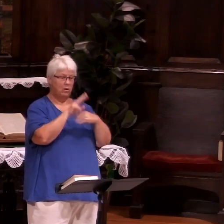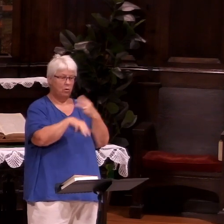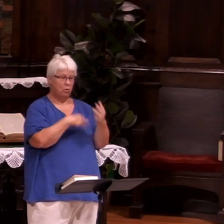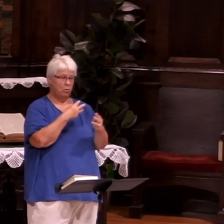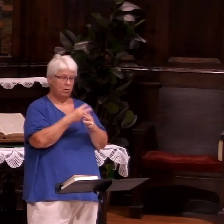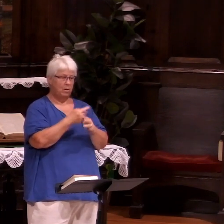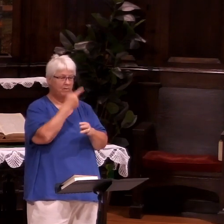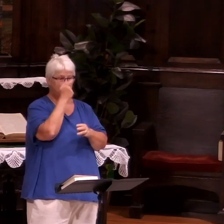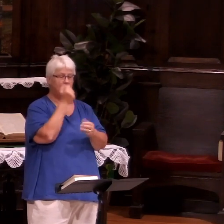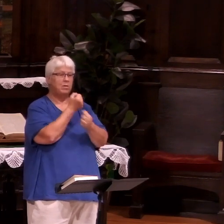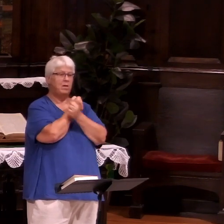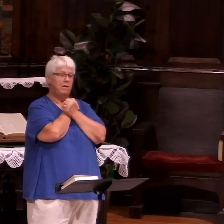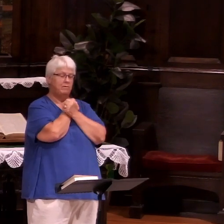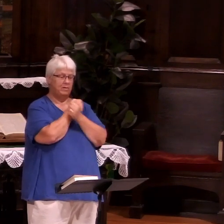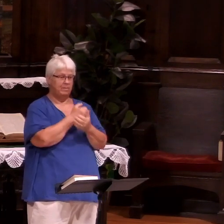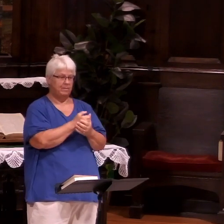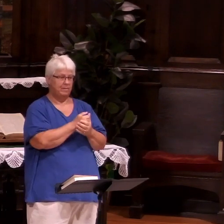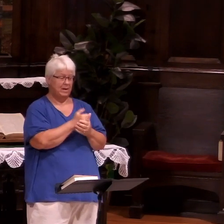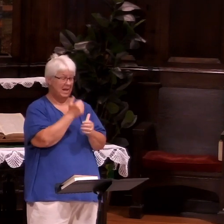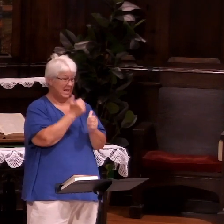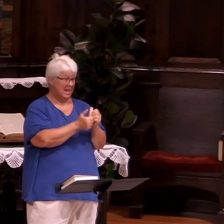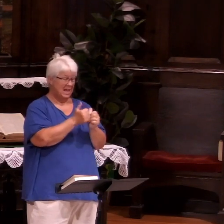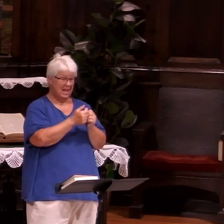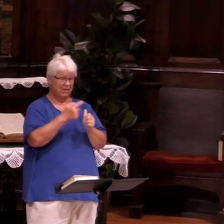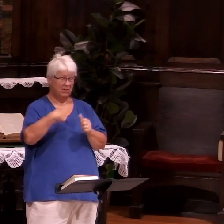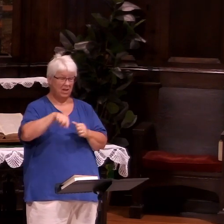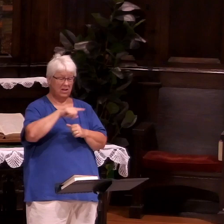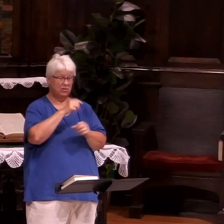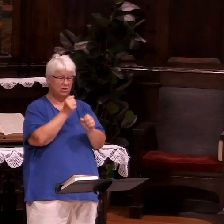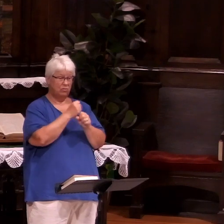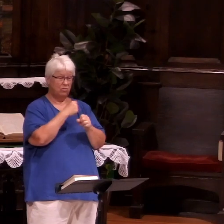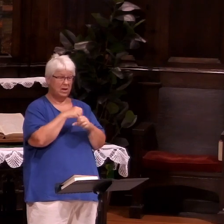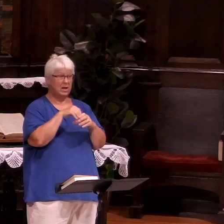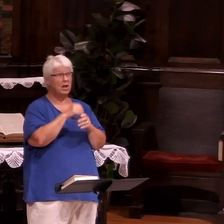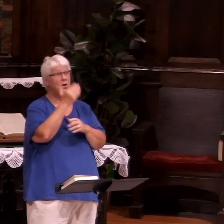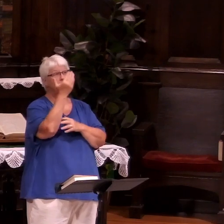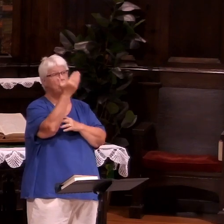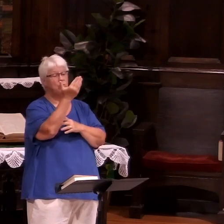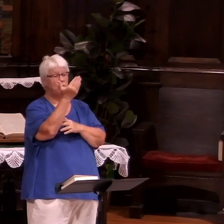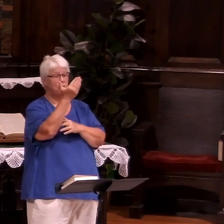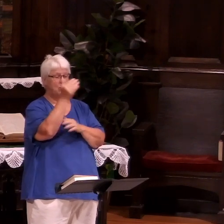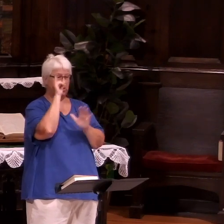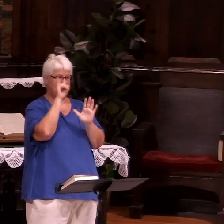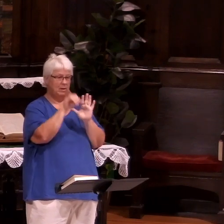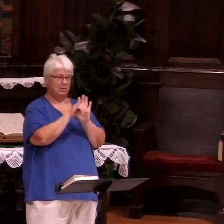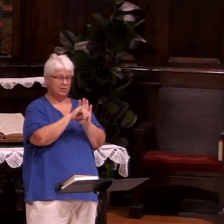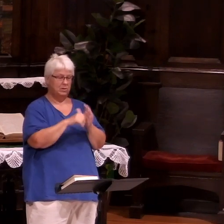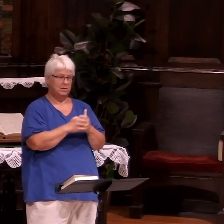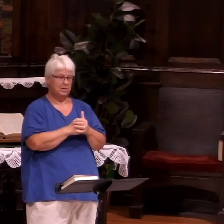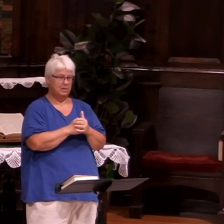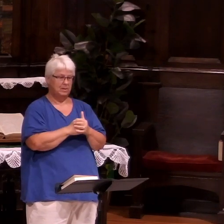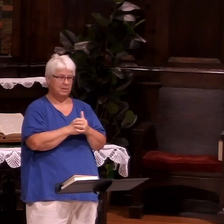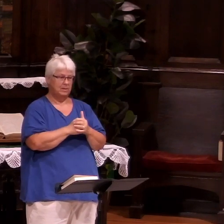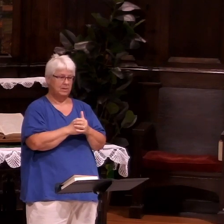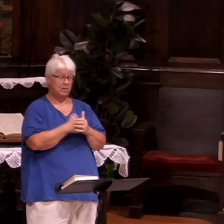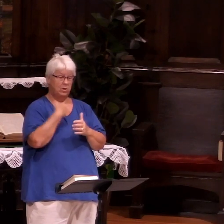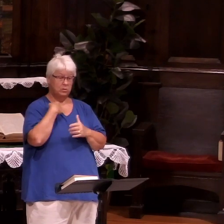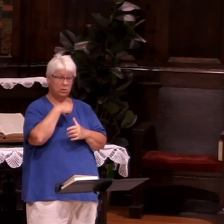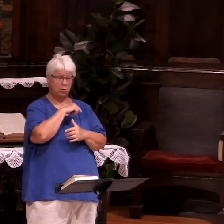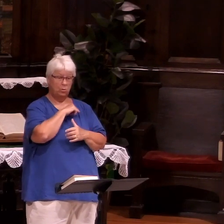act of love, and that each and every one of us was created in your own image. And so